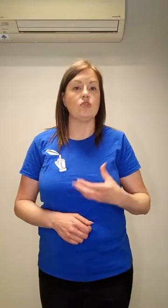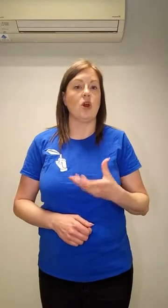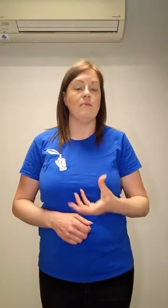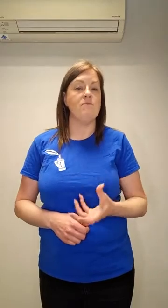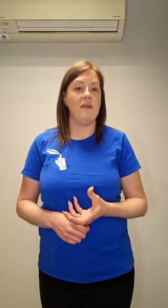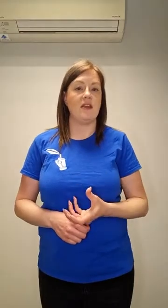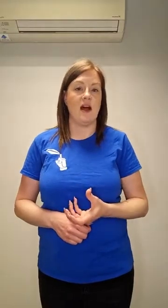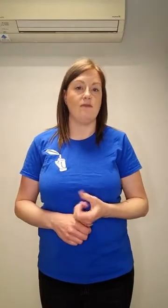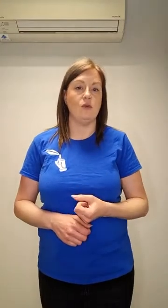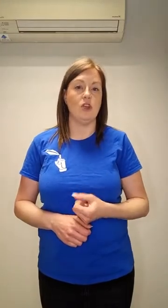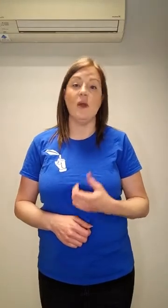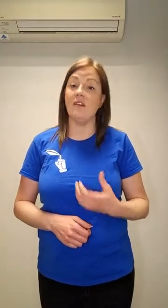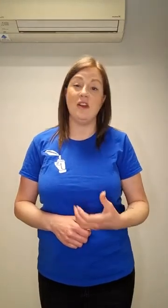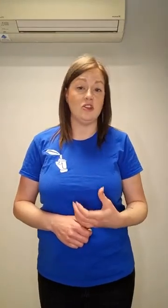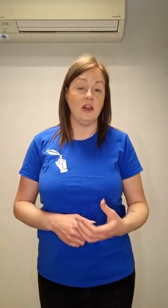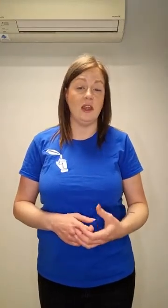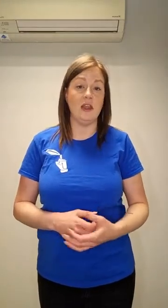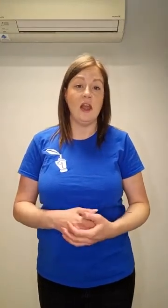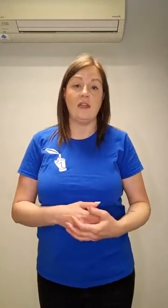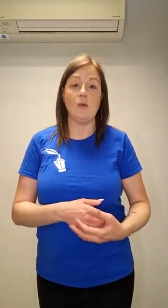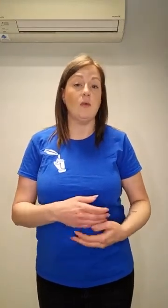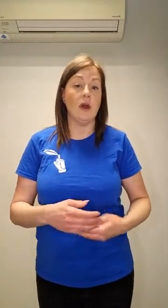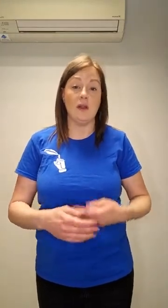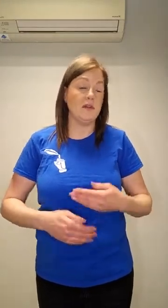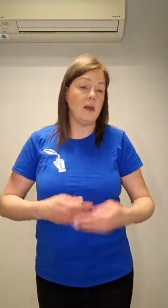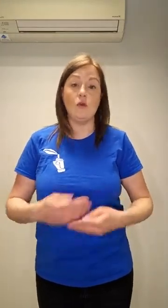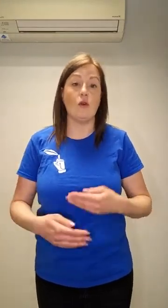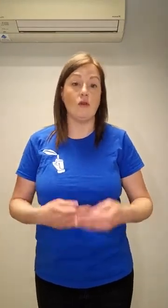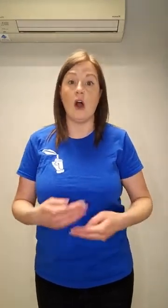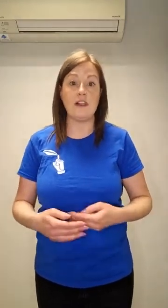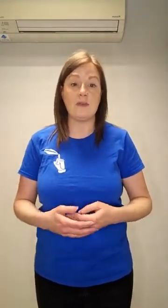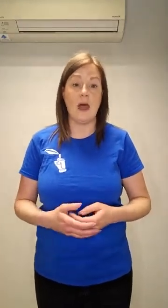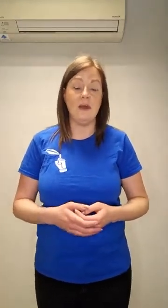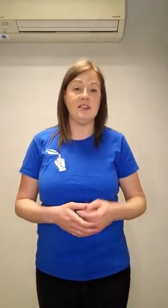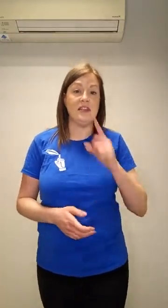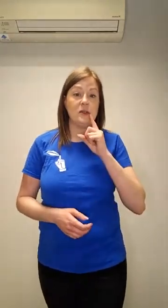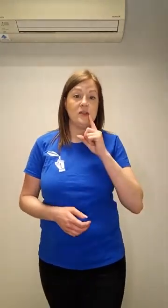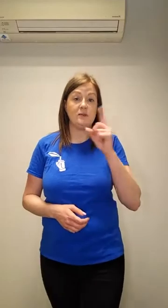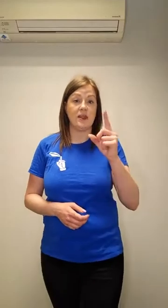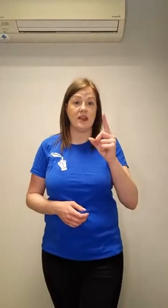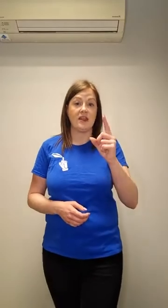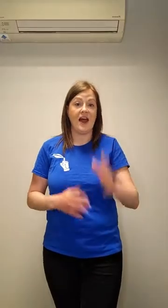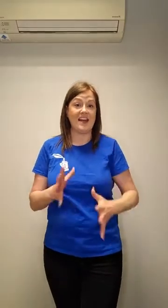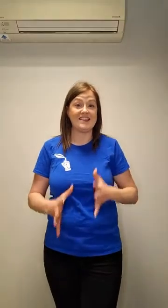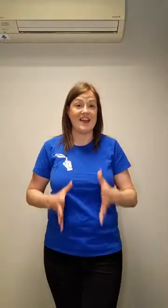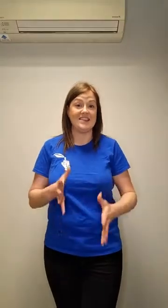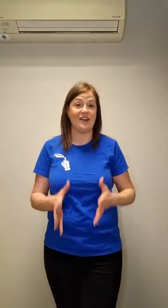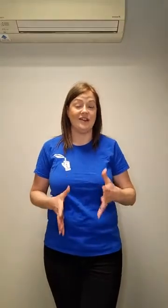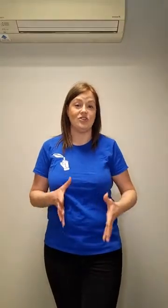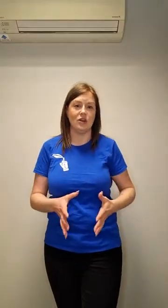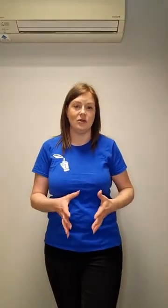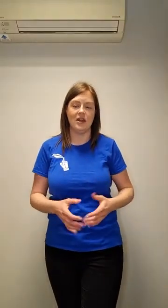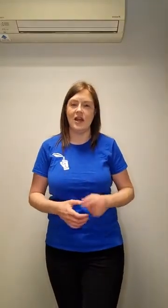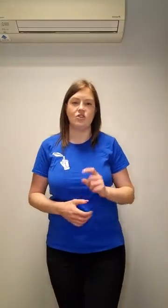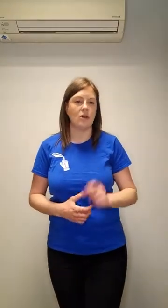try and mimic that for you, and eventually they will grasp that ability to speak as they sign too. And don't